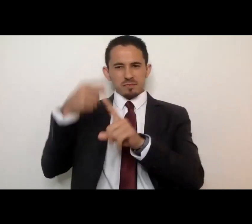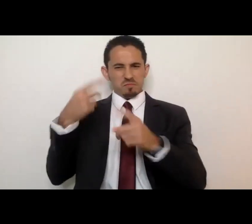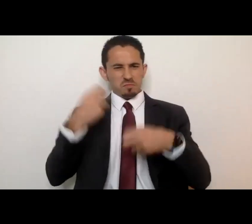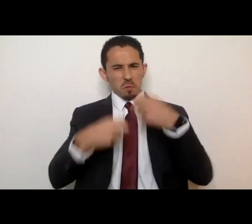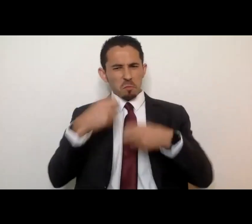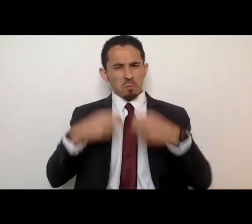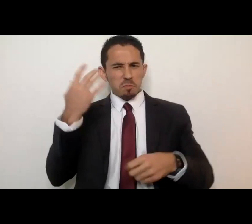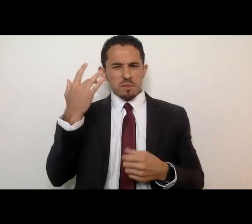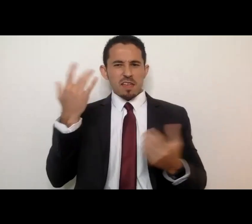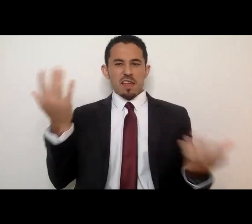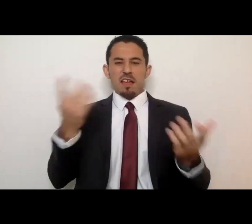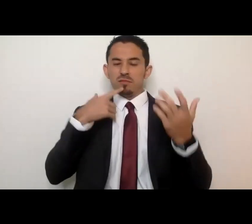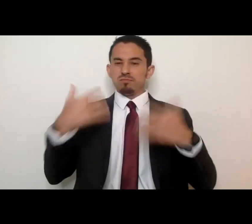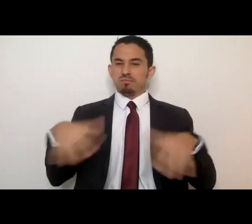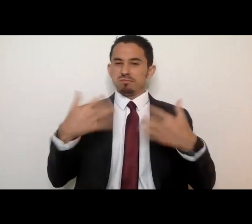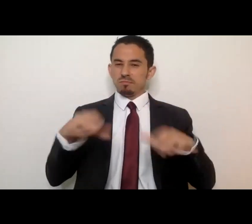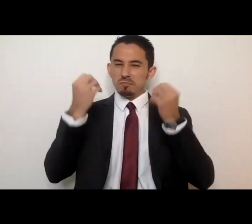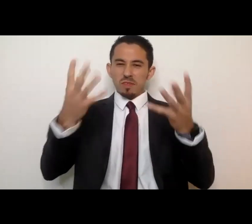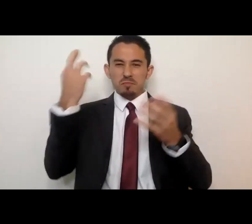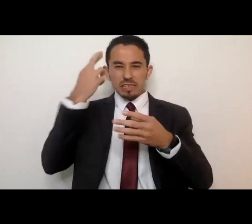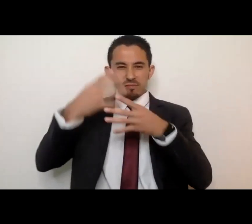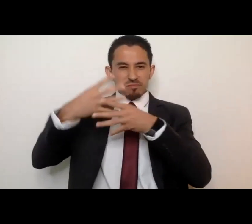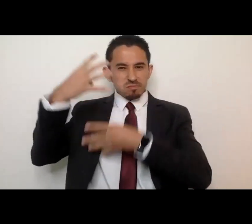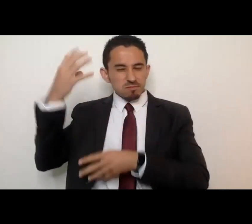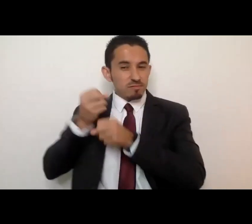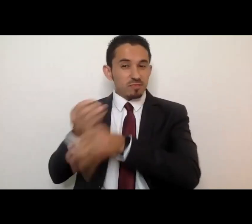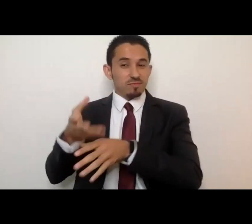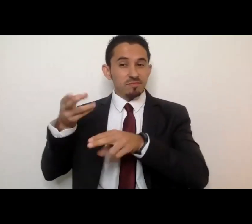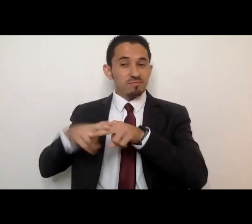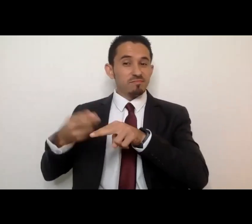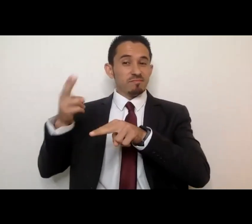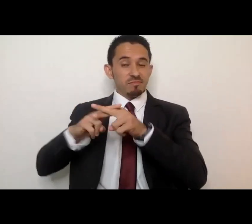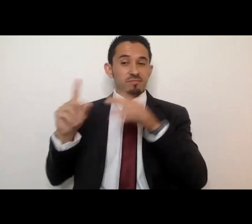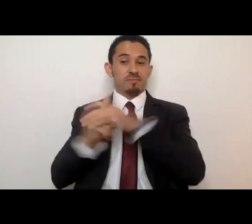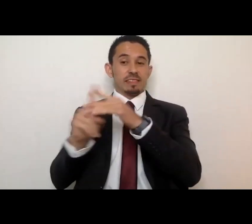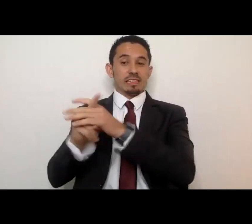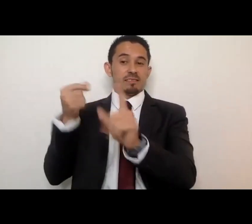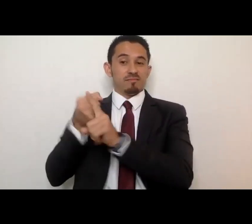So I'll be discussing tick-borne diseases and why they're a problem. There are many